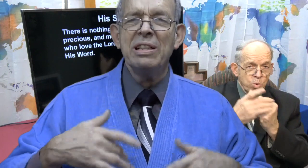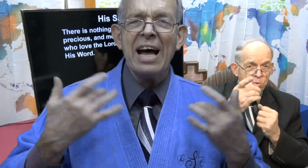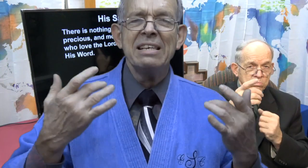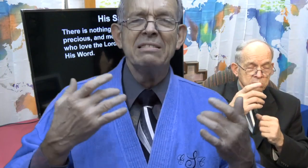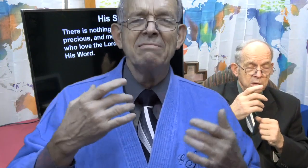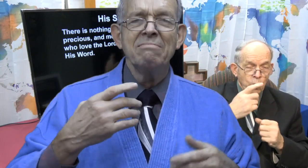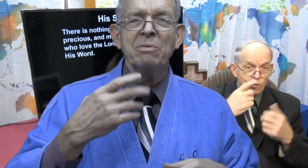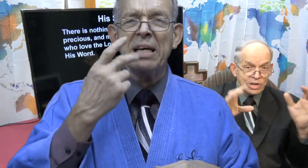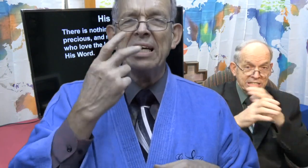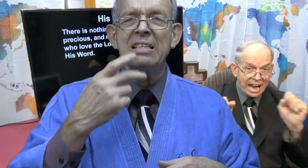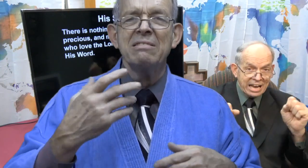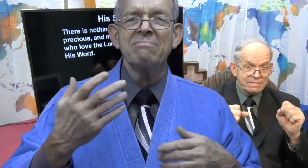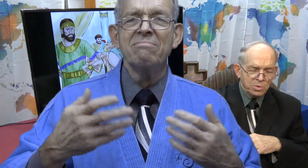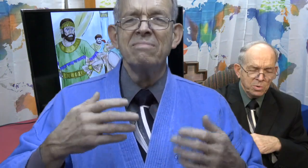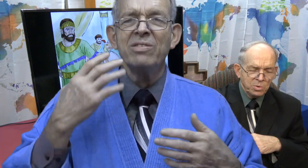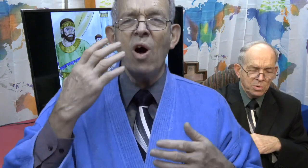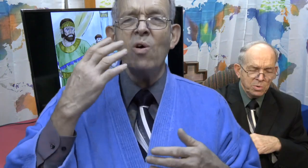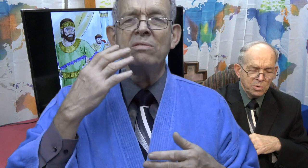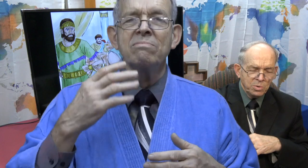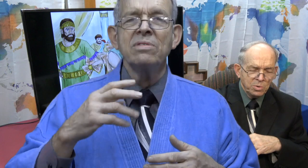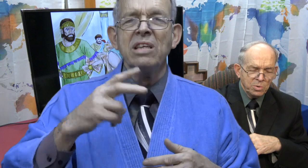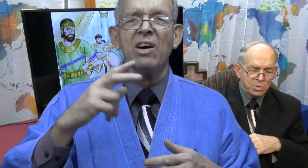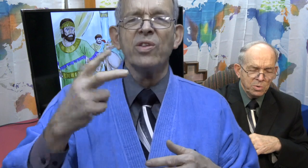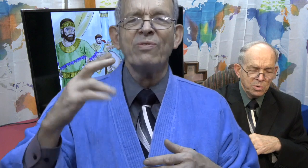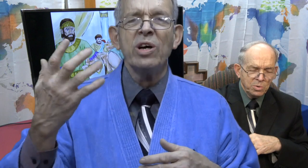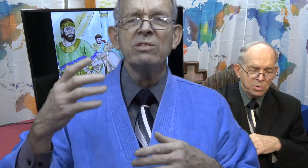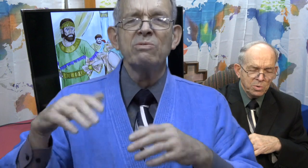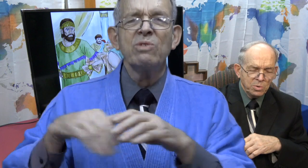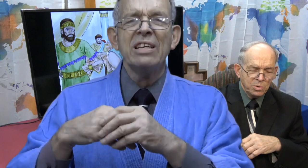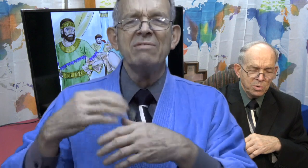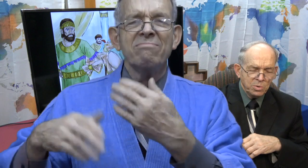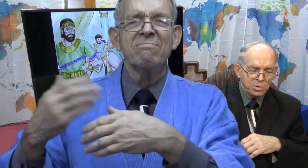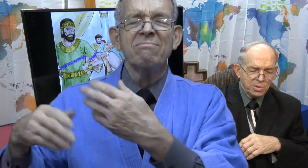Life. We've been saved. No, second thing for wedding.